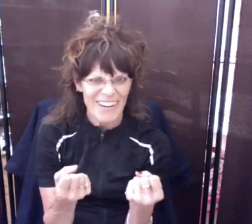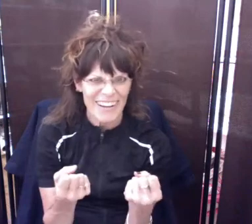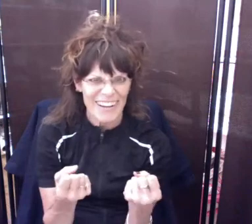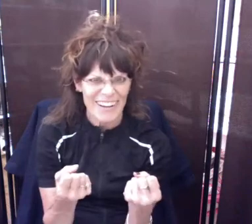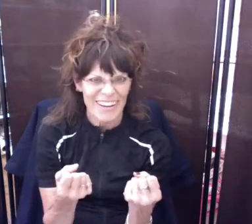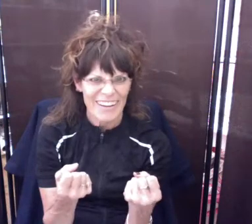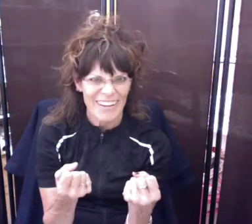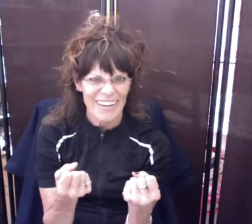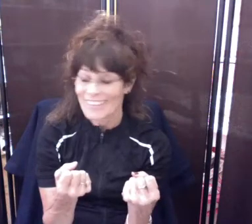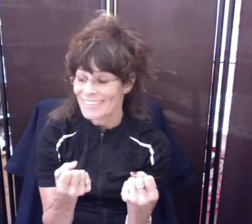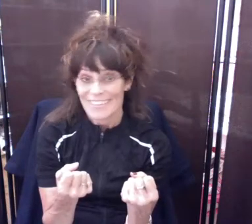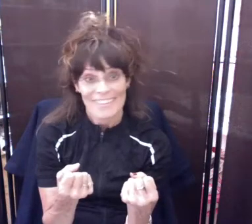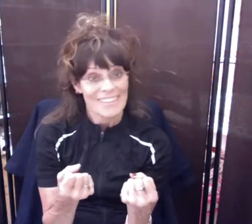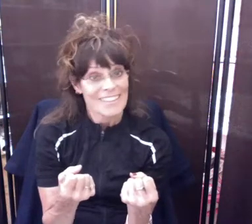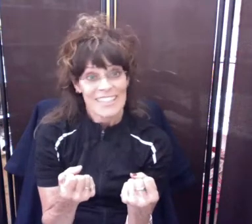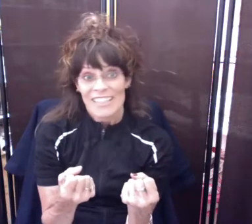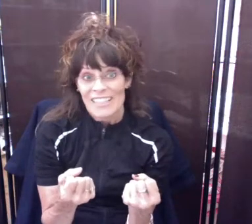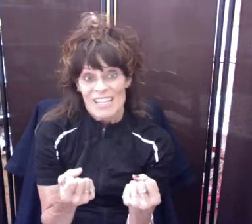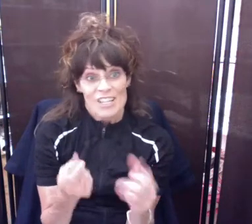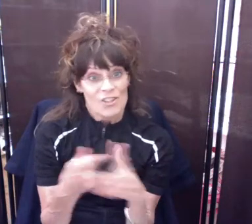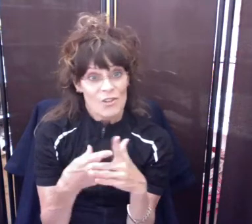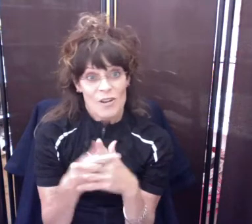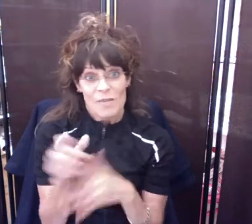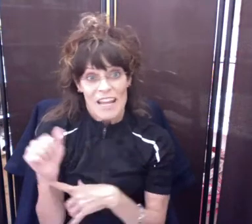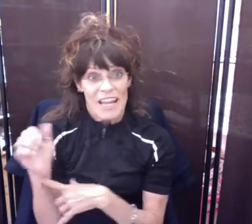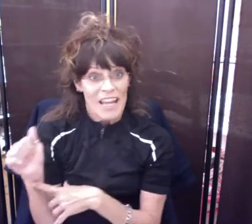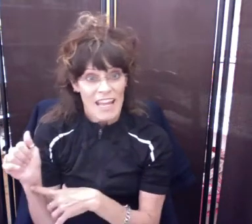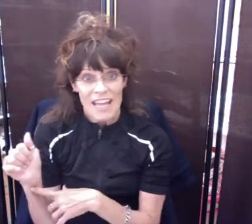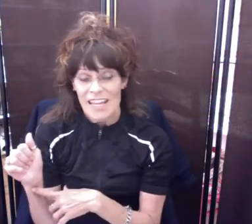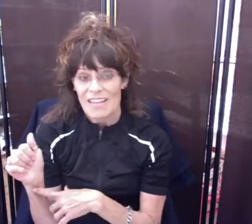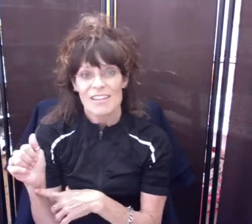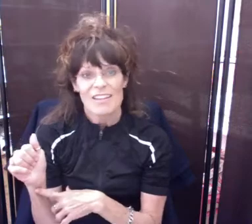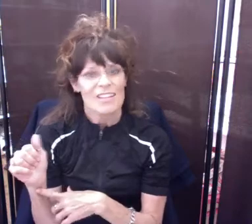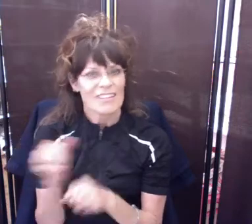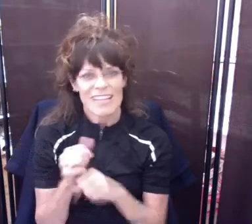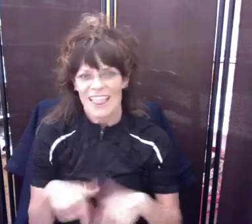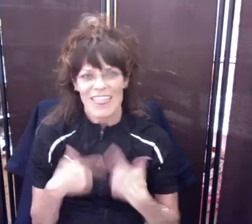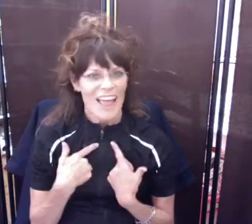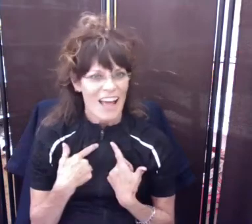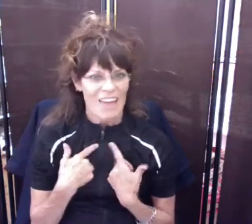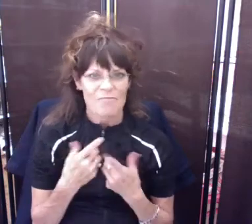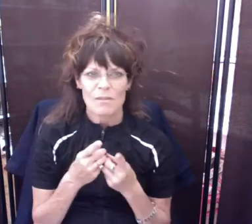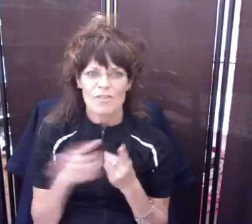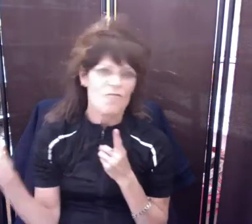We all get lifed. You show up in Alcoholics Anonymous, after a while, you're going to get lifed. It can be a divorce. It can be a death of a parent. It can